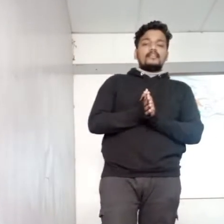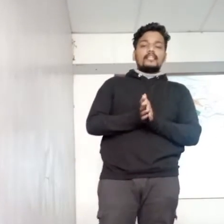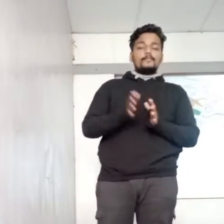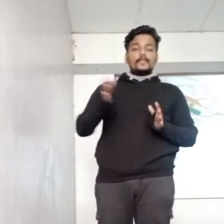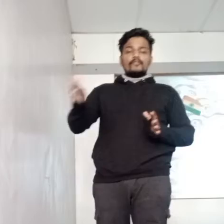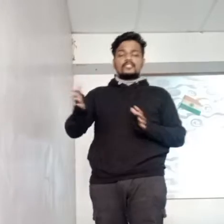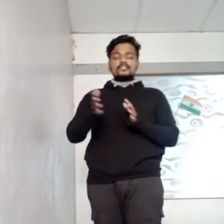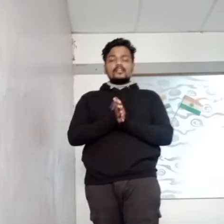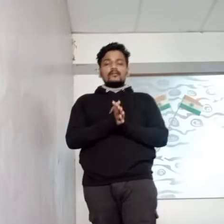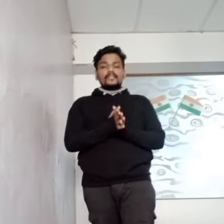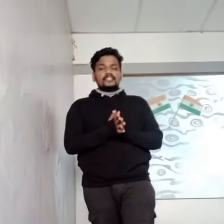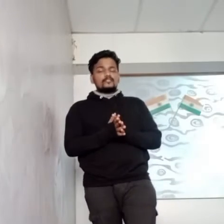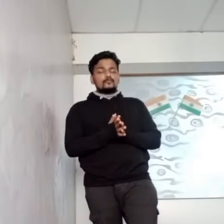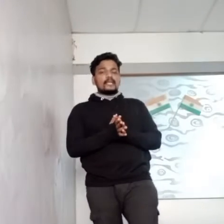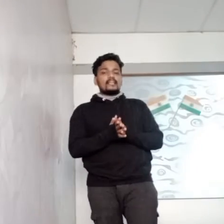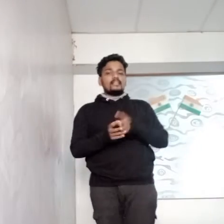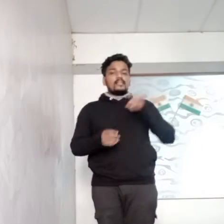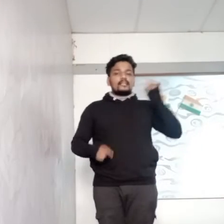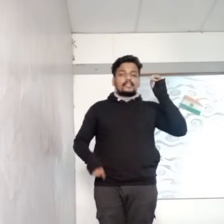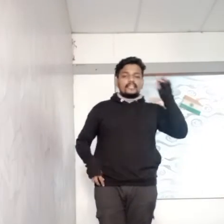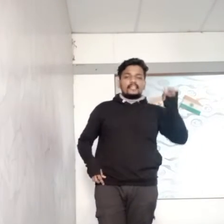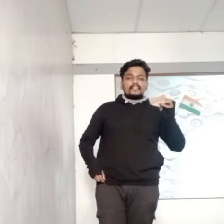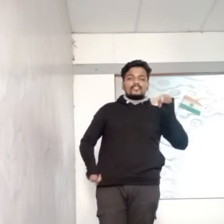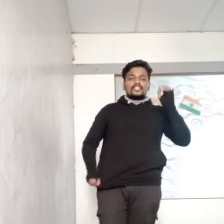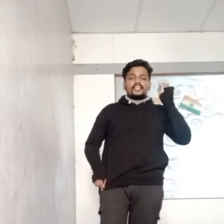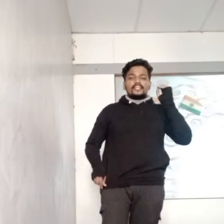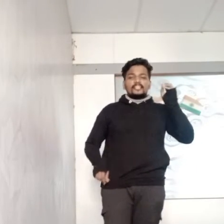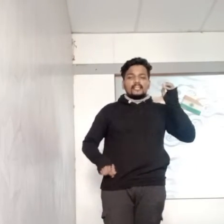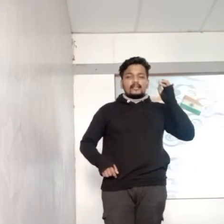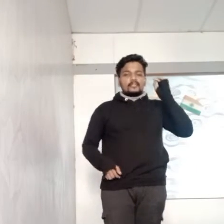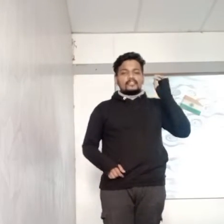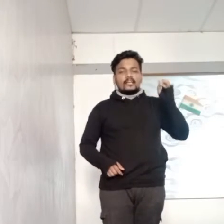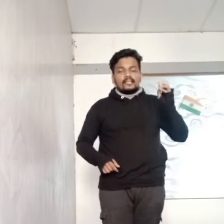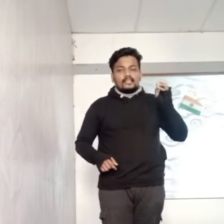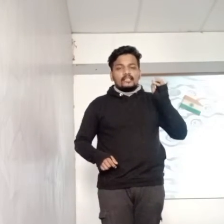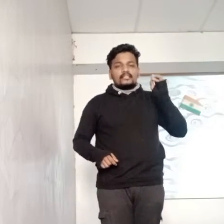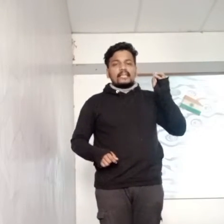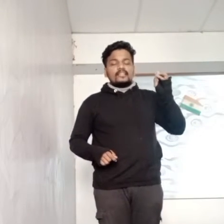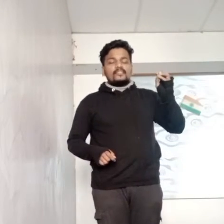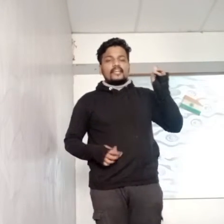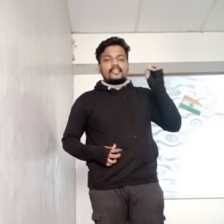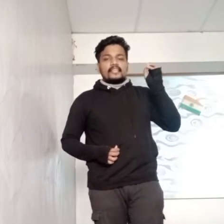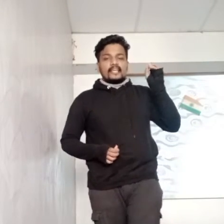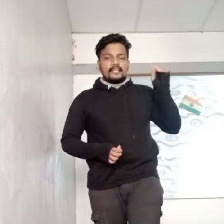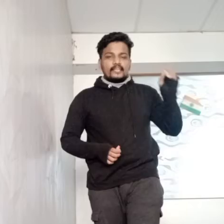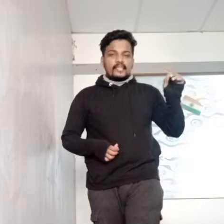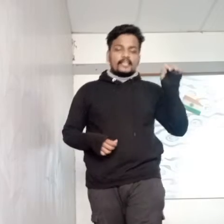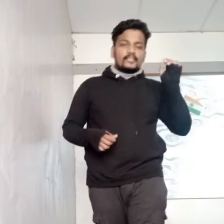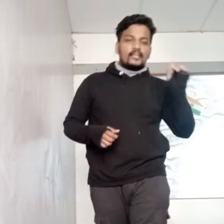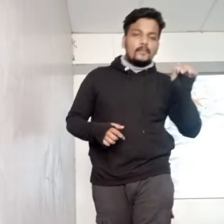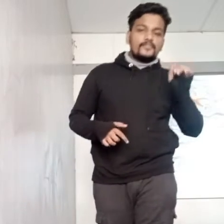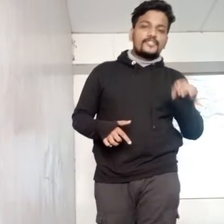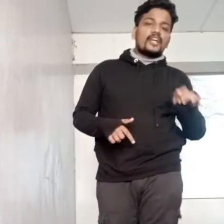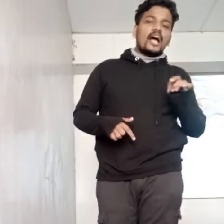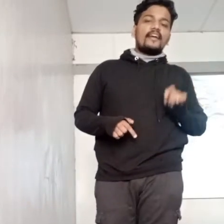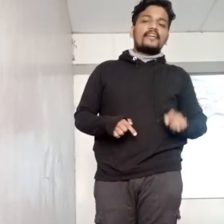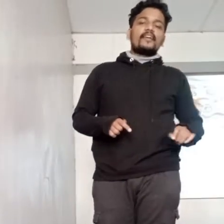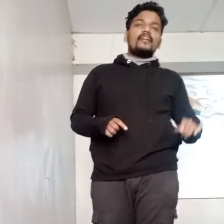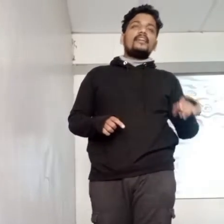In previous methods, we are creating or generating a thread. That thread can get, come, start, run,